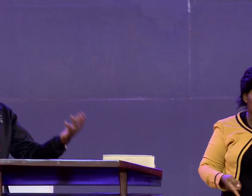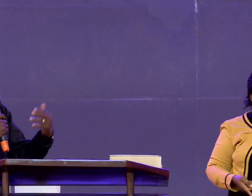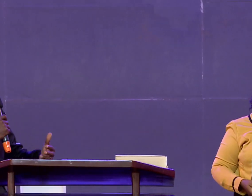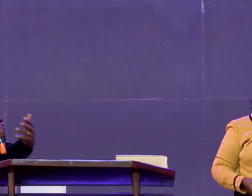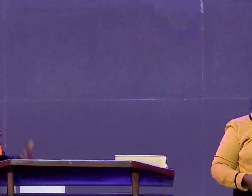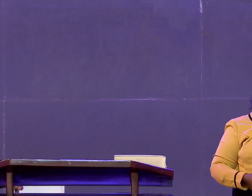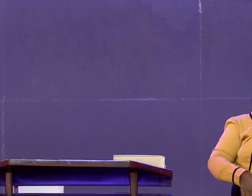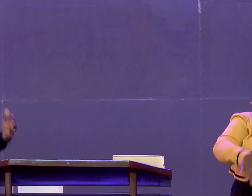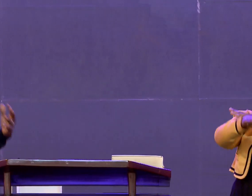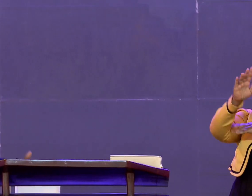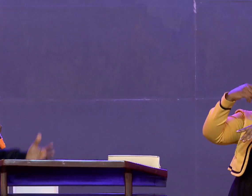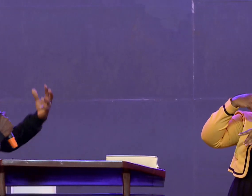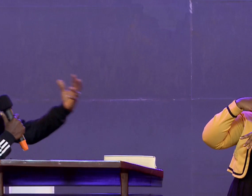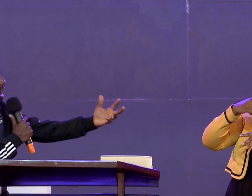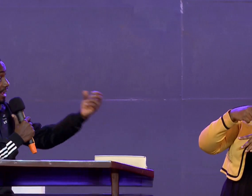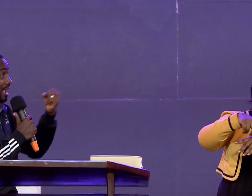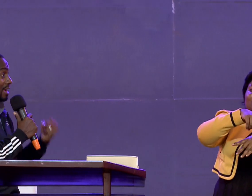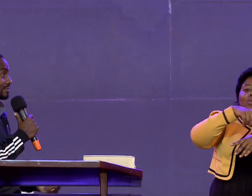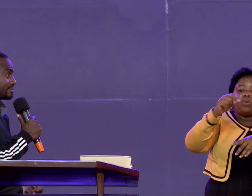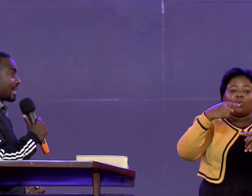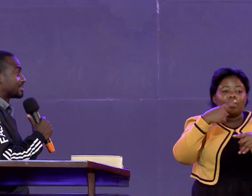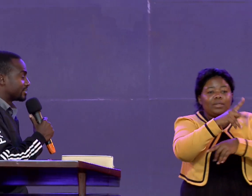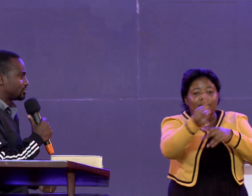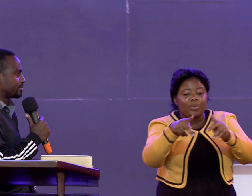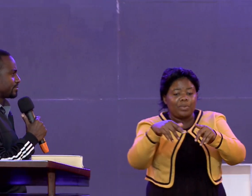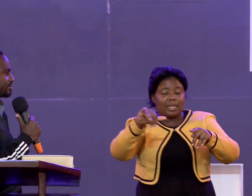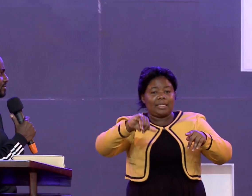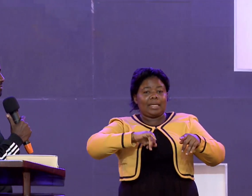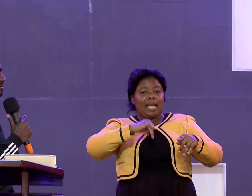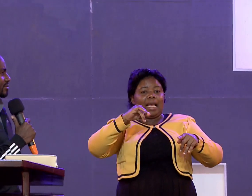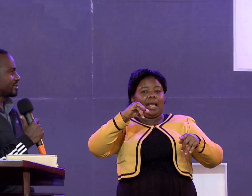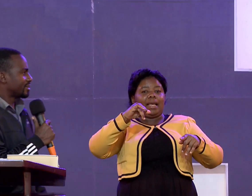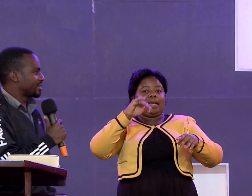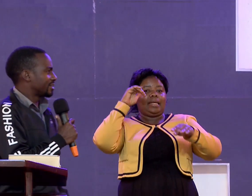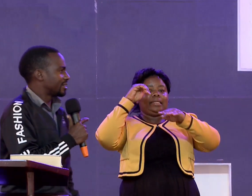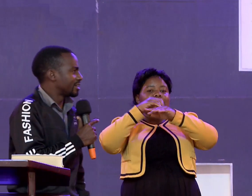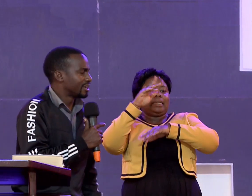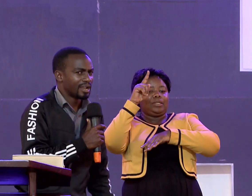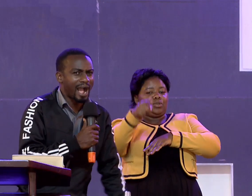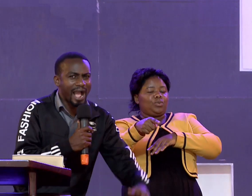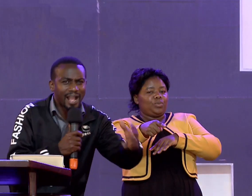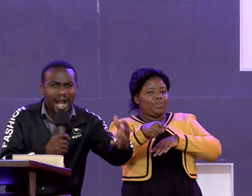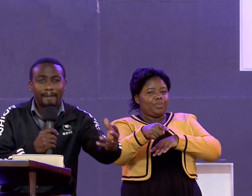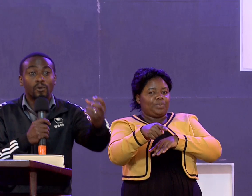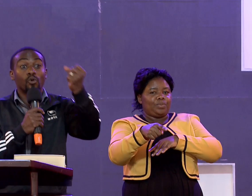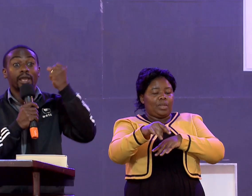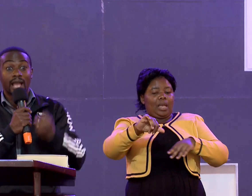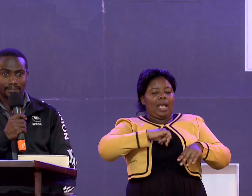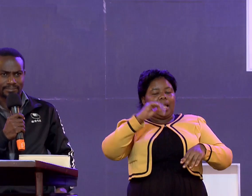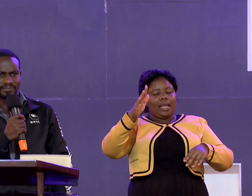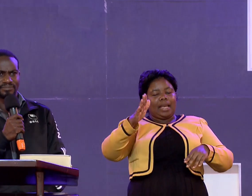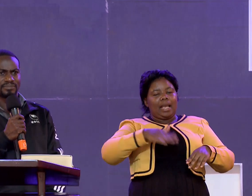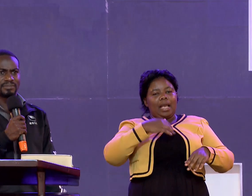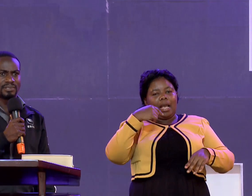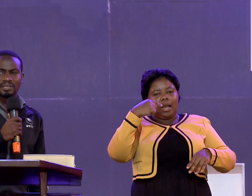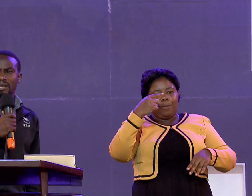ntumye. And Moses say and God says go and tell them that I katonda namugamba nti gendo bagambe nti nze. I am who I